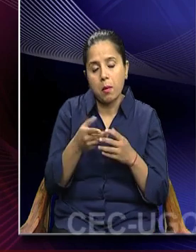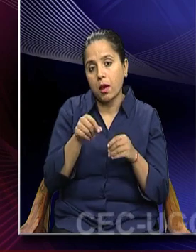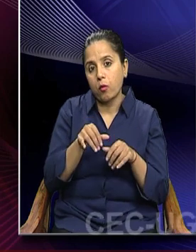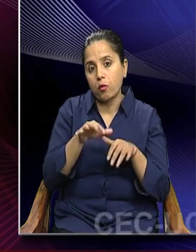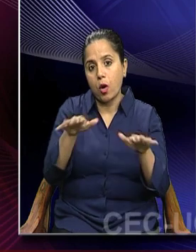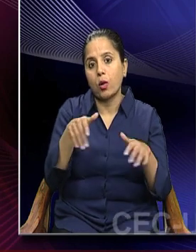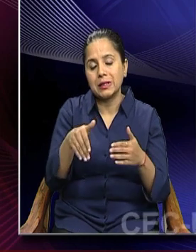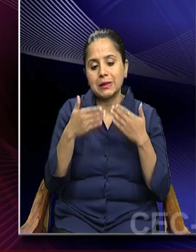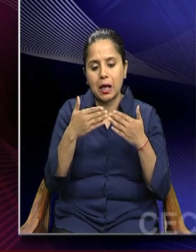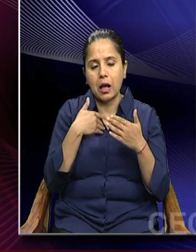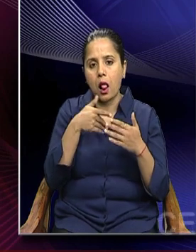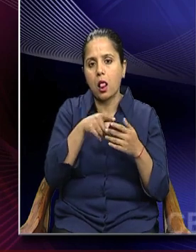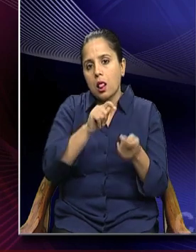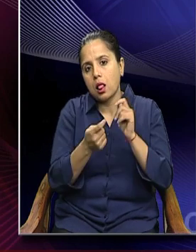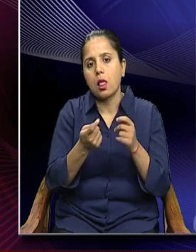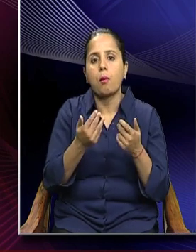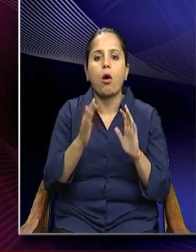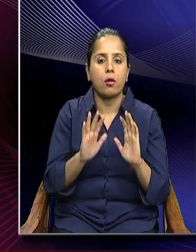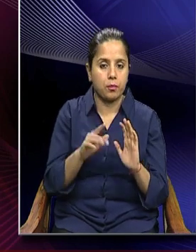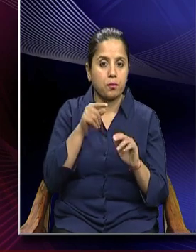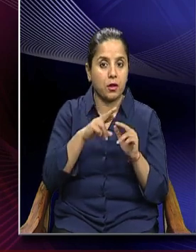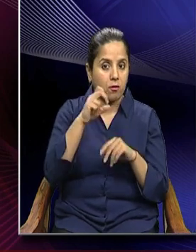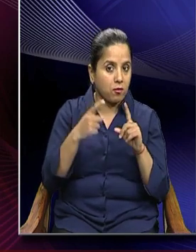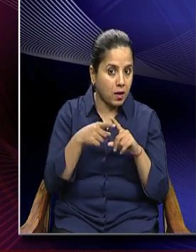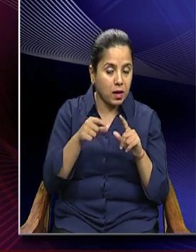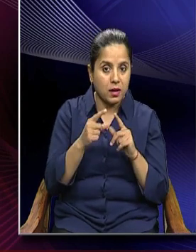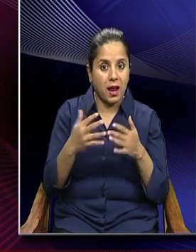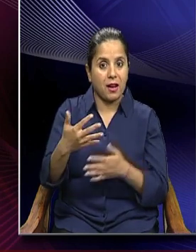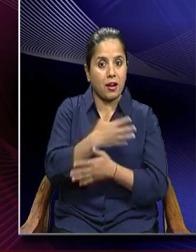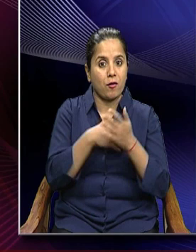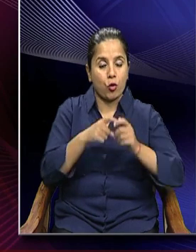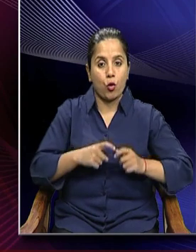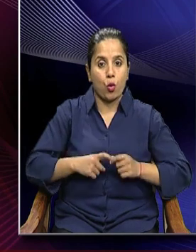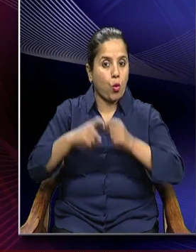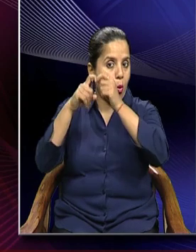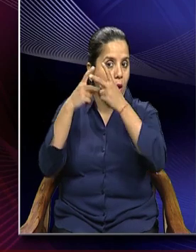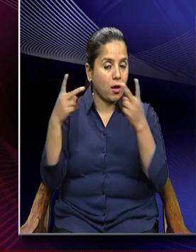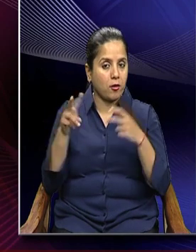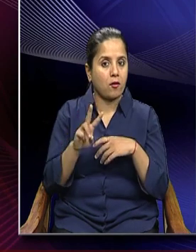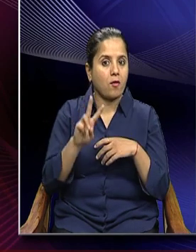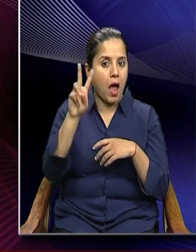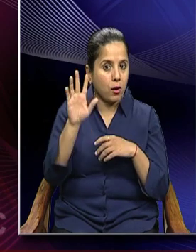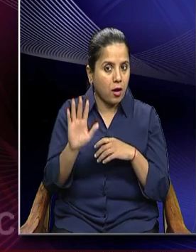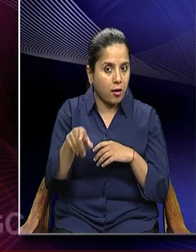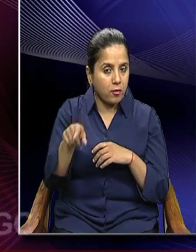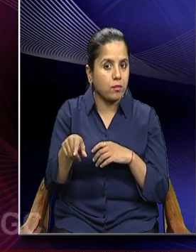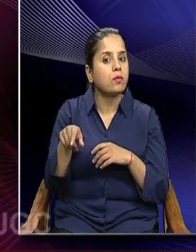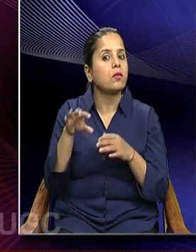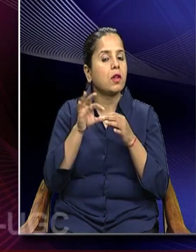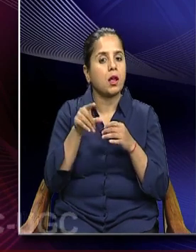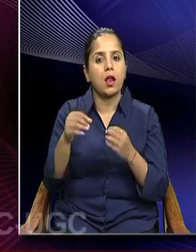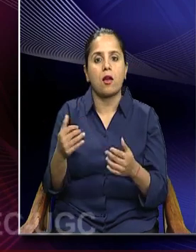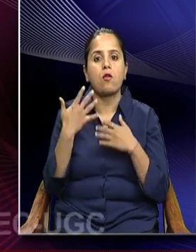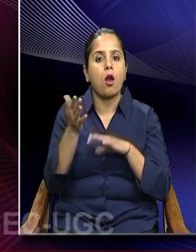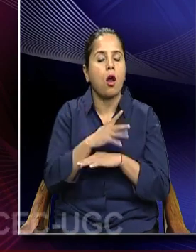the study, as well as the fact that the data collected in qualitative research is value laden. That is, it is influenced